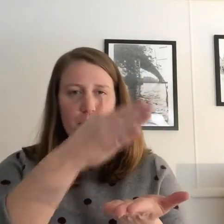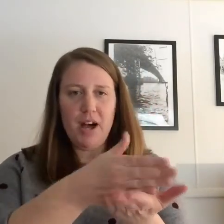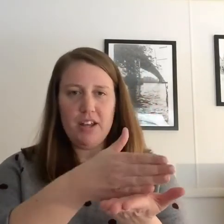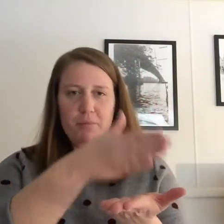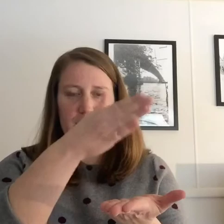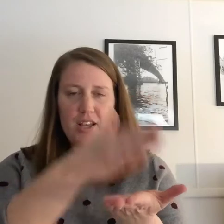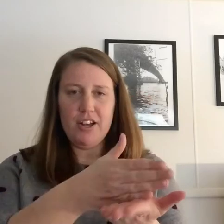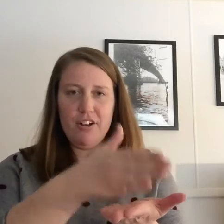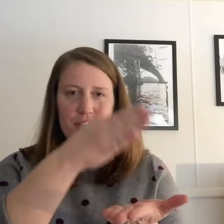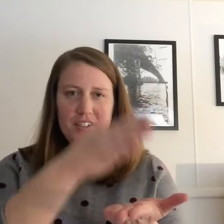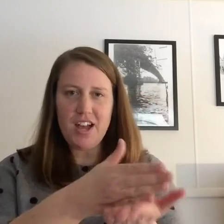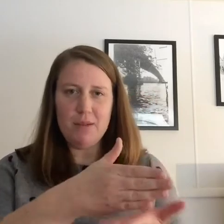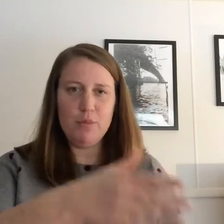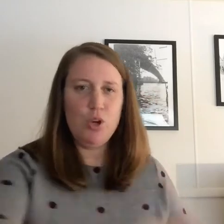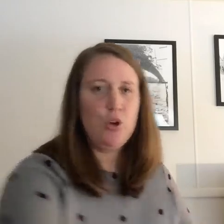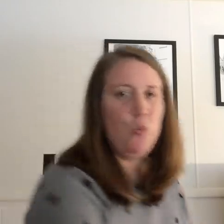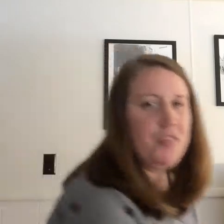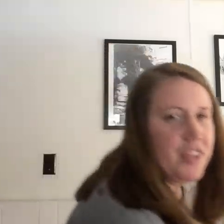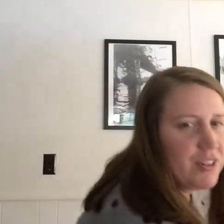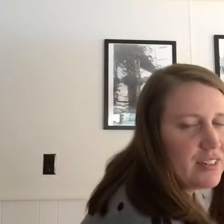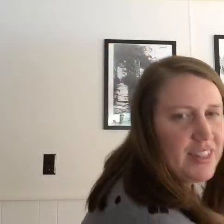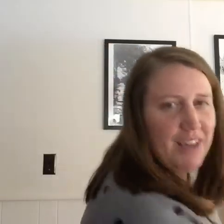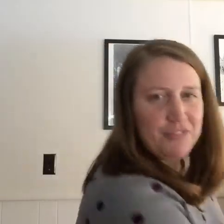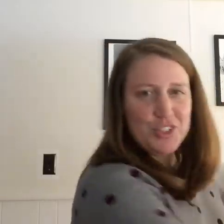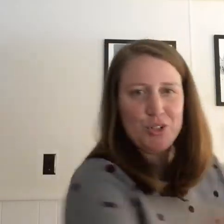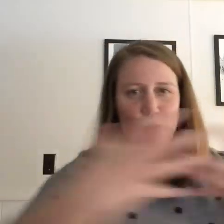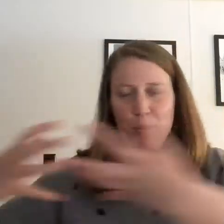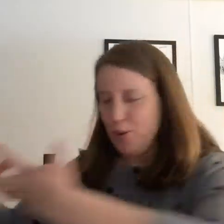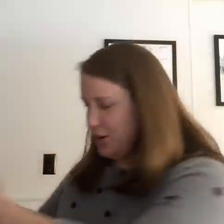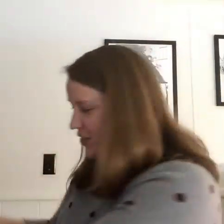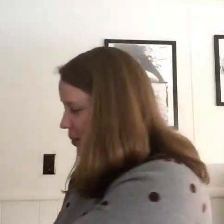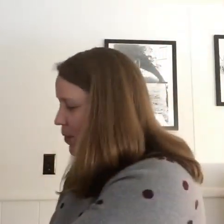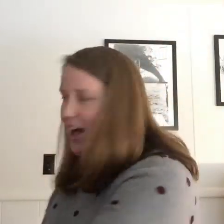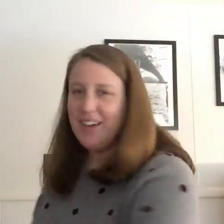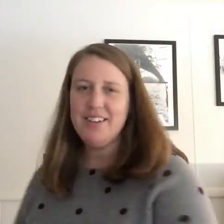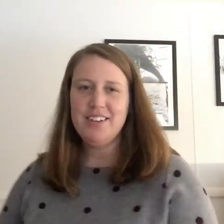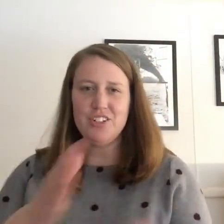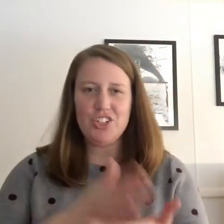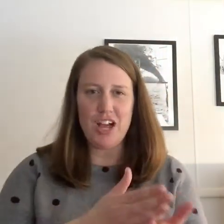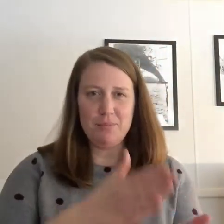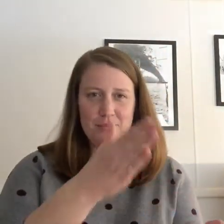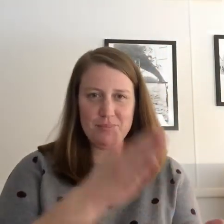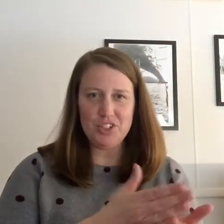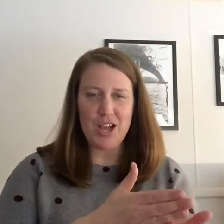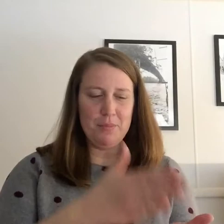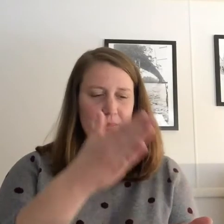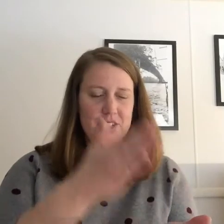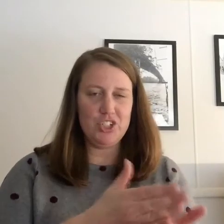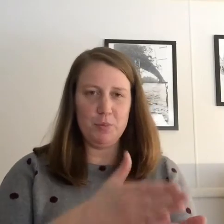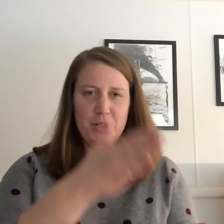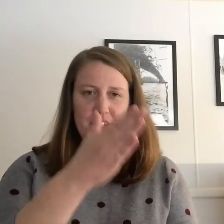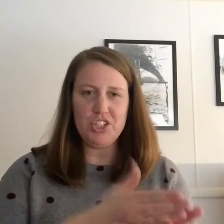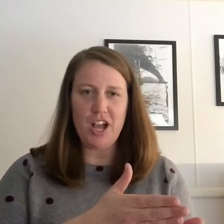bottom and cut off the top. What there is left, we'll put in the pot. Chop, chop, chippity chop.